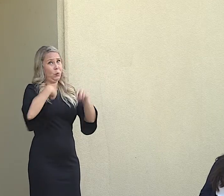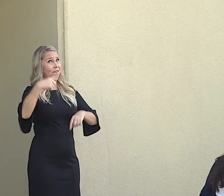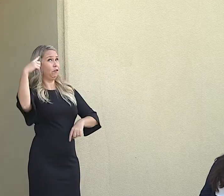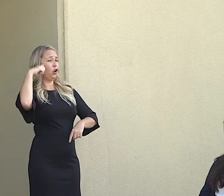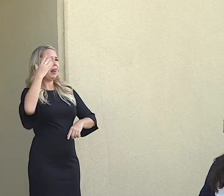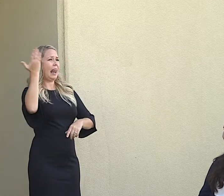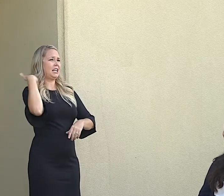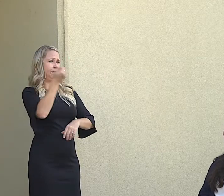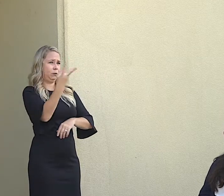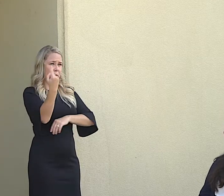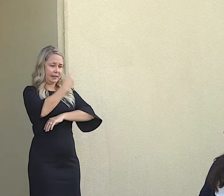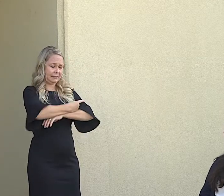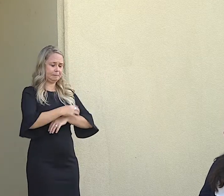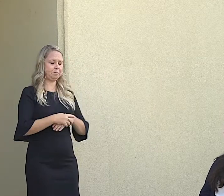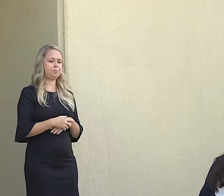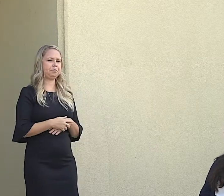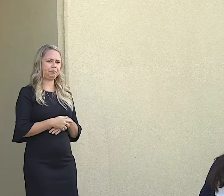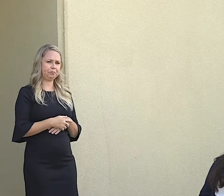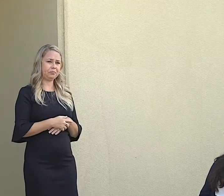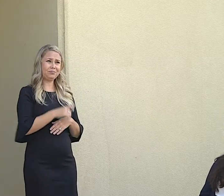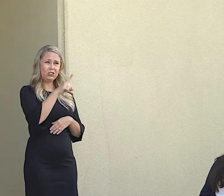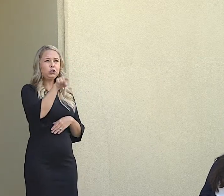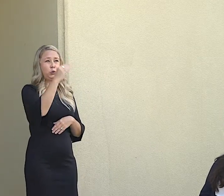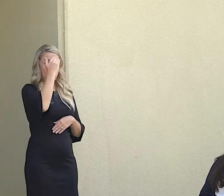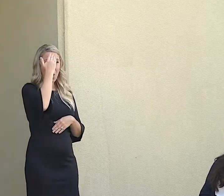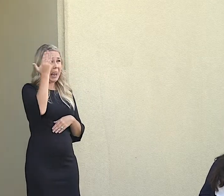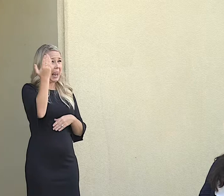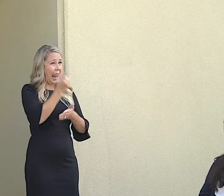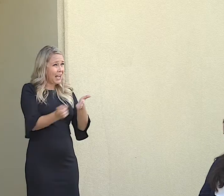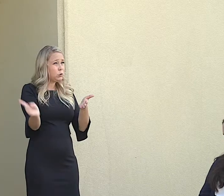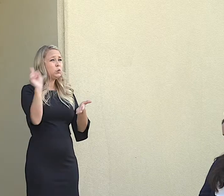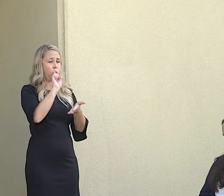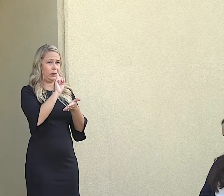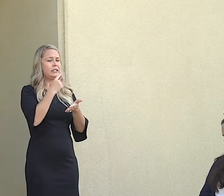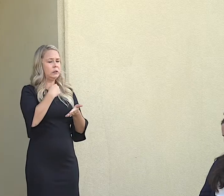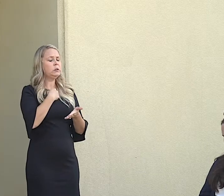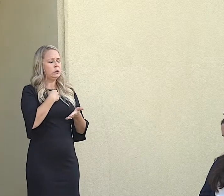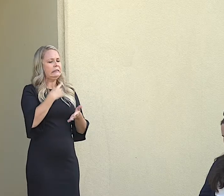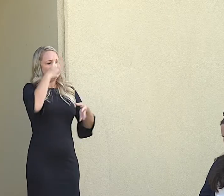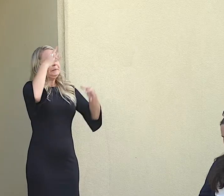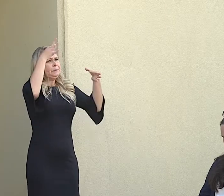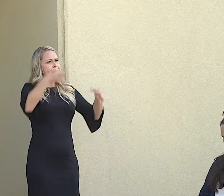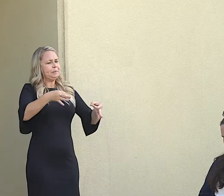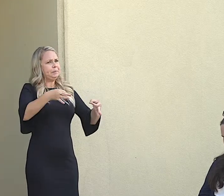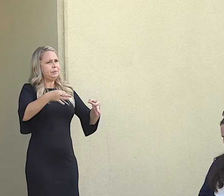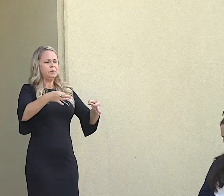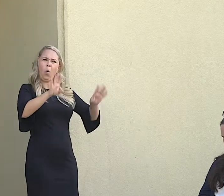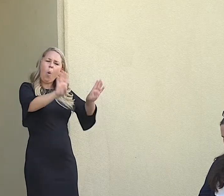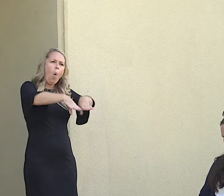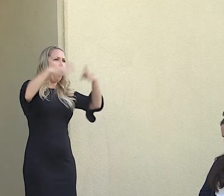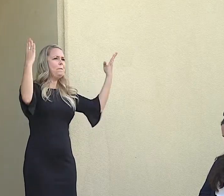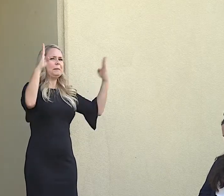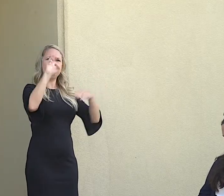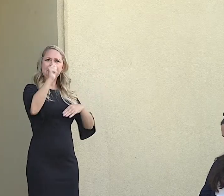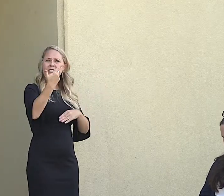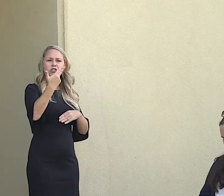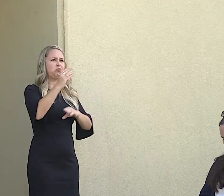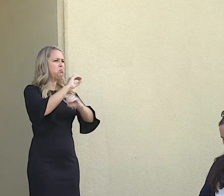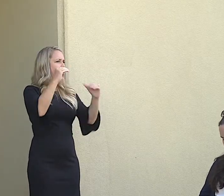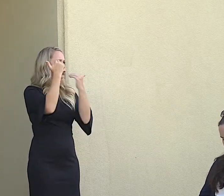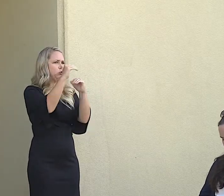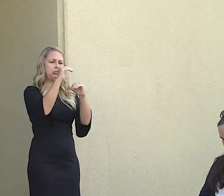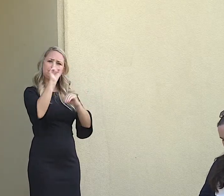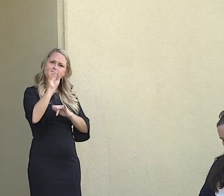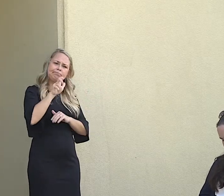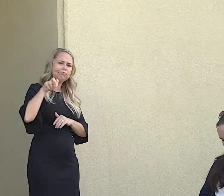the last few days. As you know, last week we took the stance and we were wide open at our beaches. So there was no